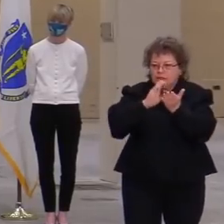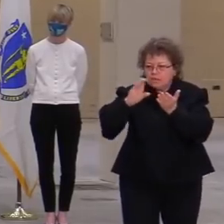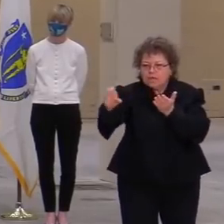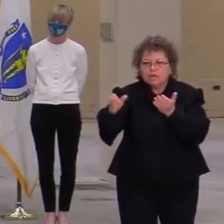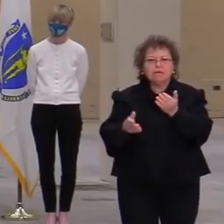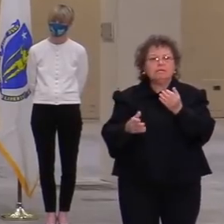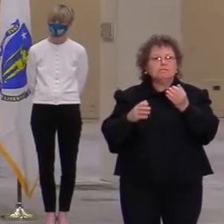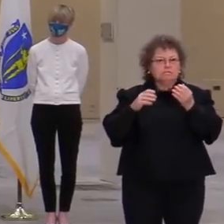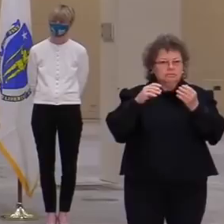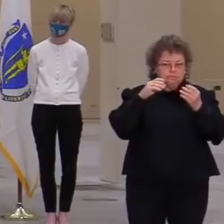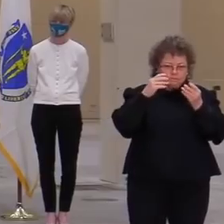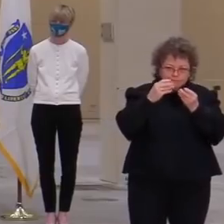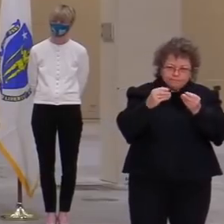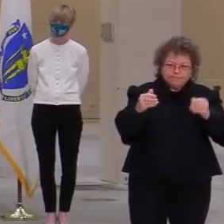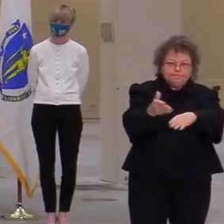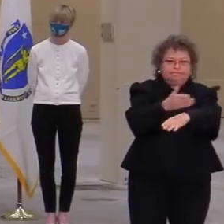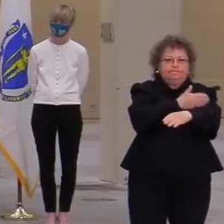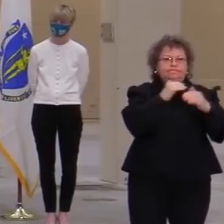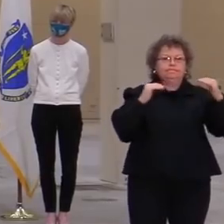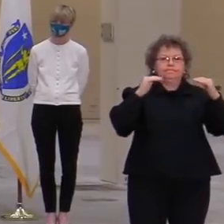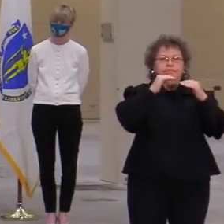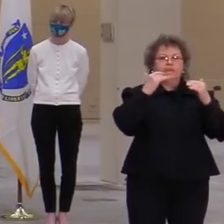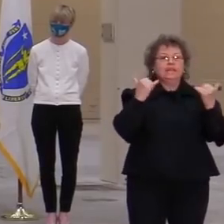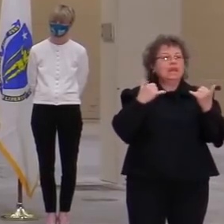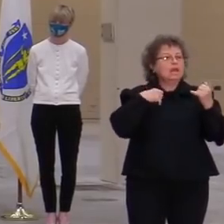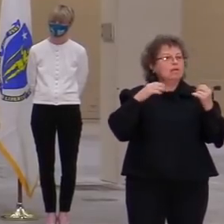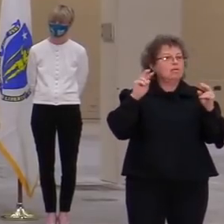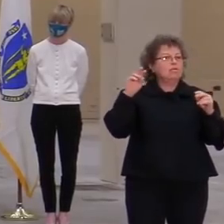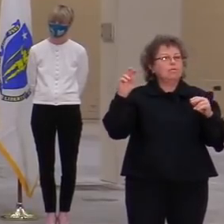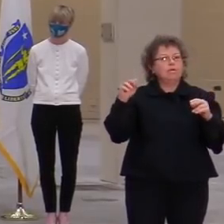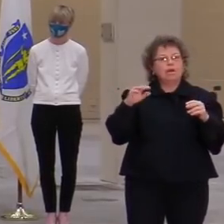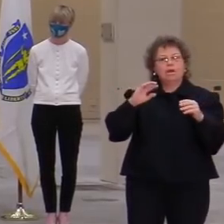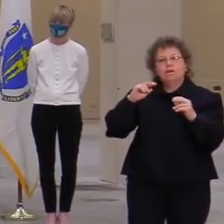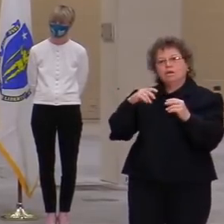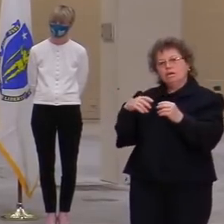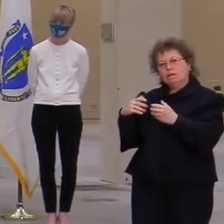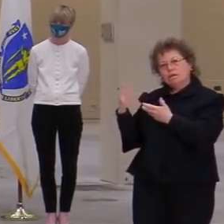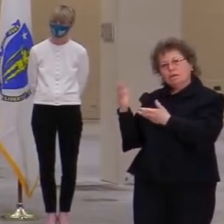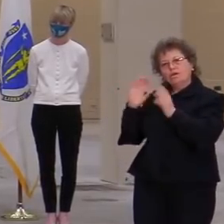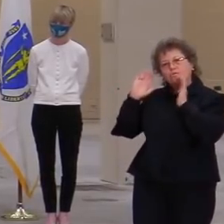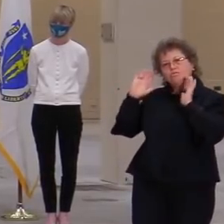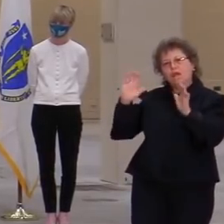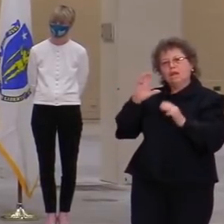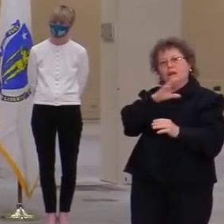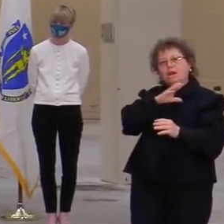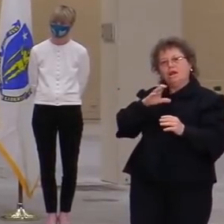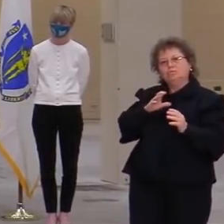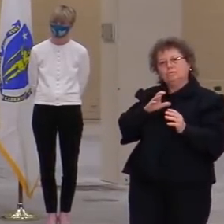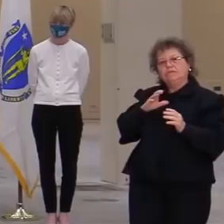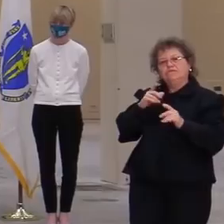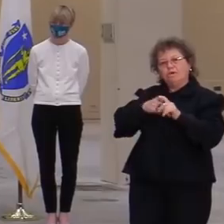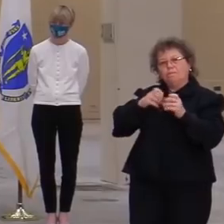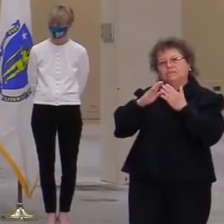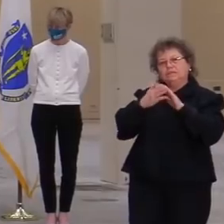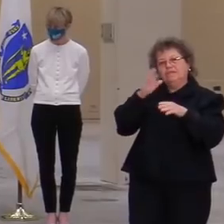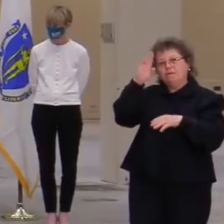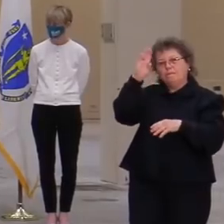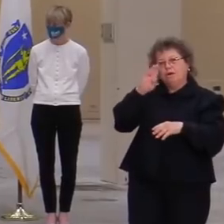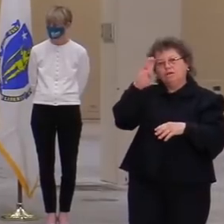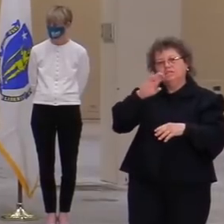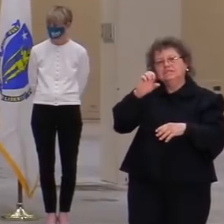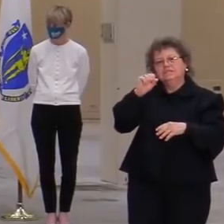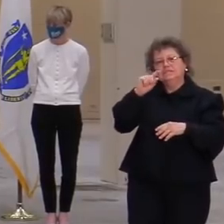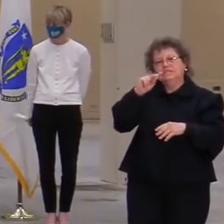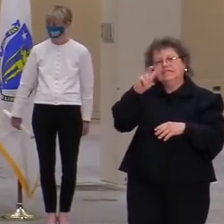me turn and recognize our great Congressman from the city of Boston, Steve